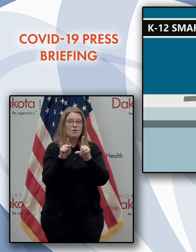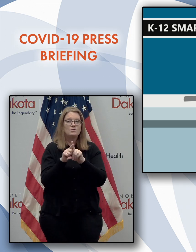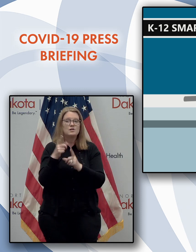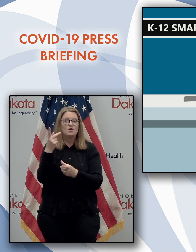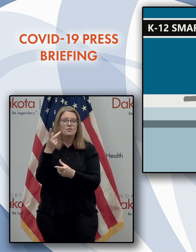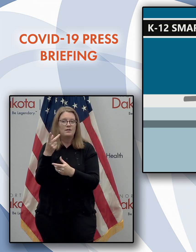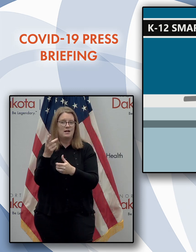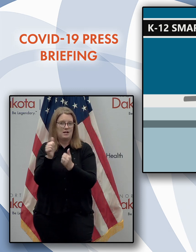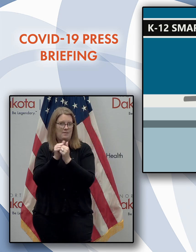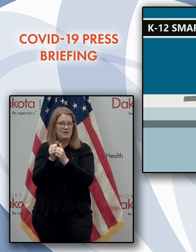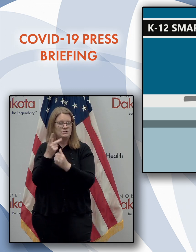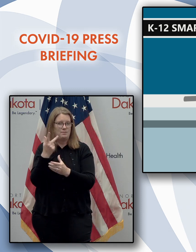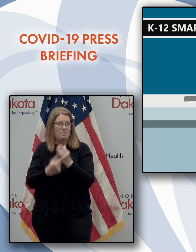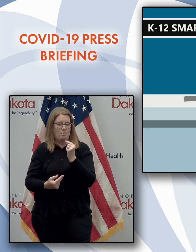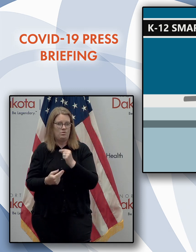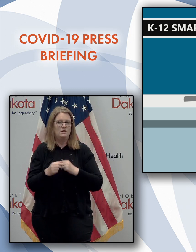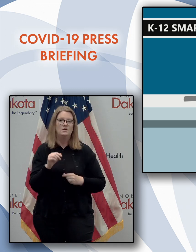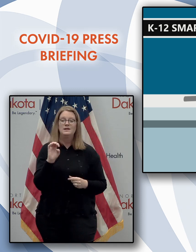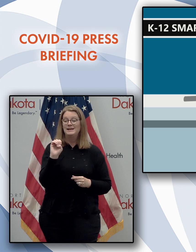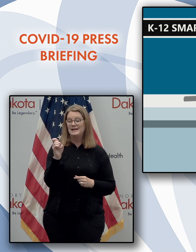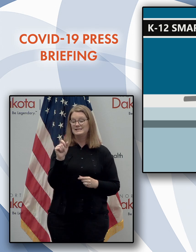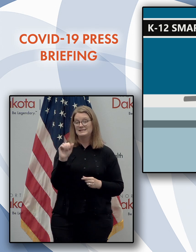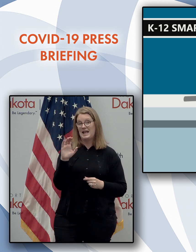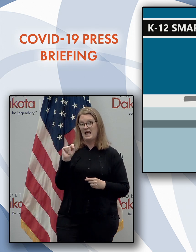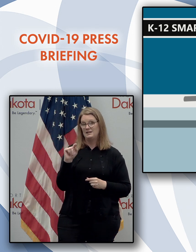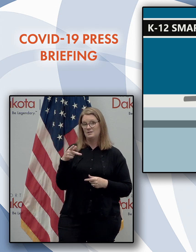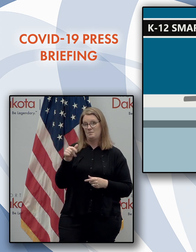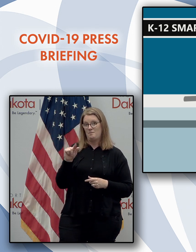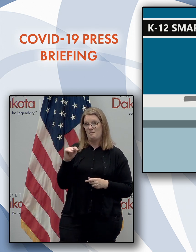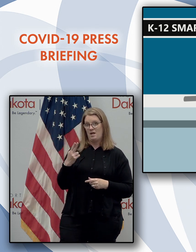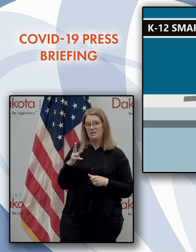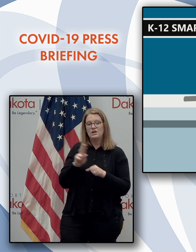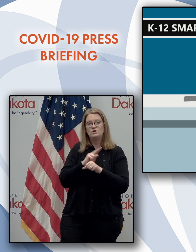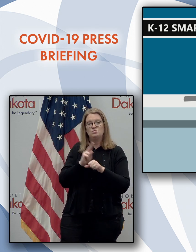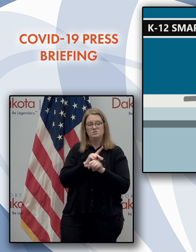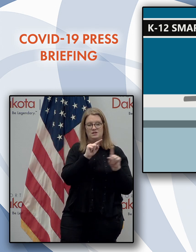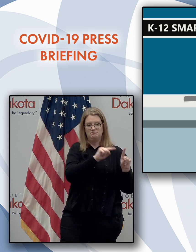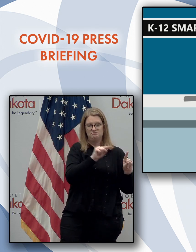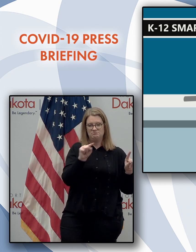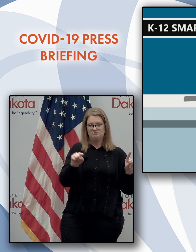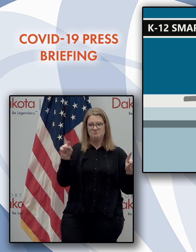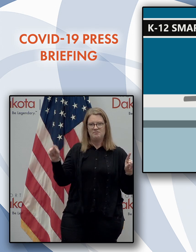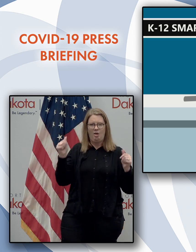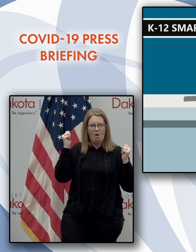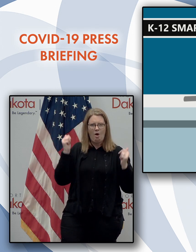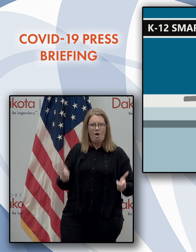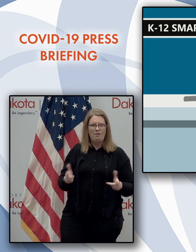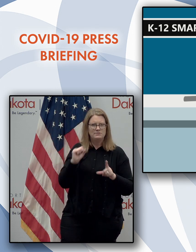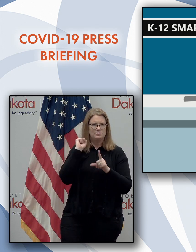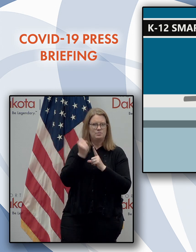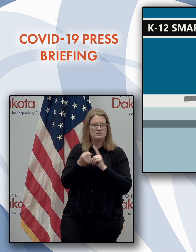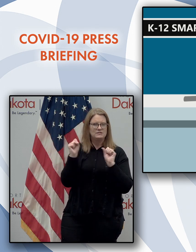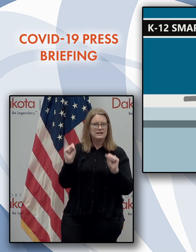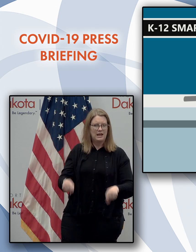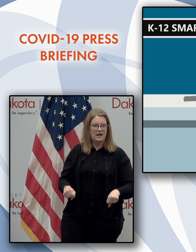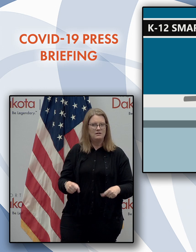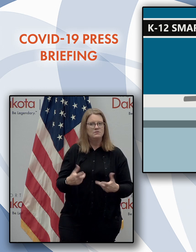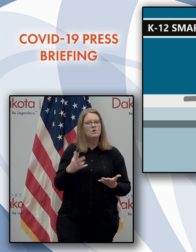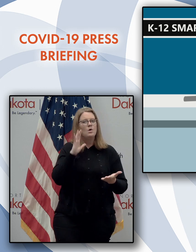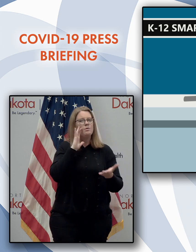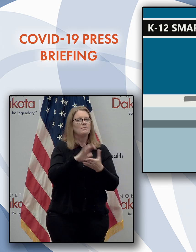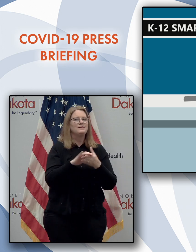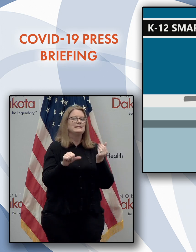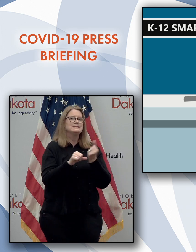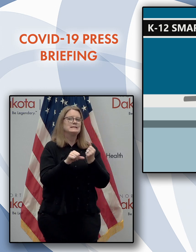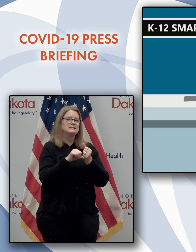North Dakota Exact Path can be used in each of these scenarios. We believe that this will assist our educators